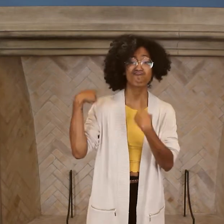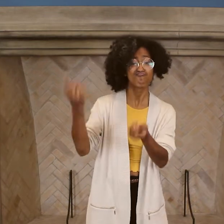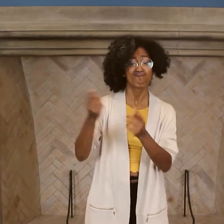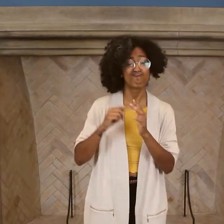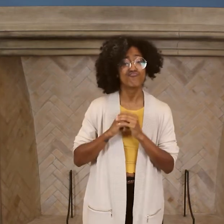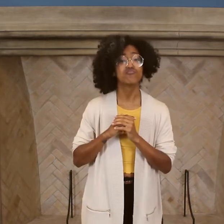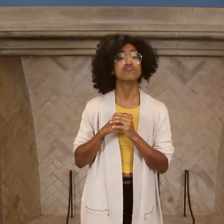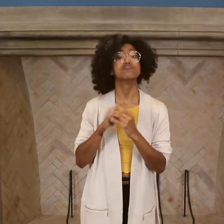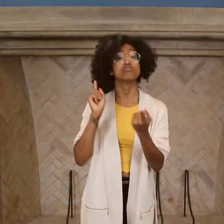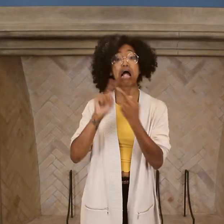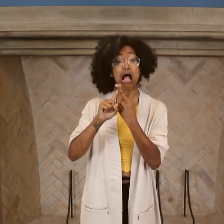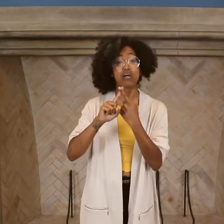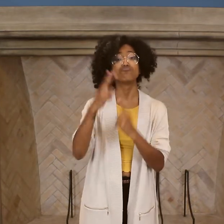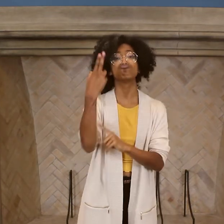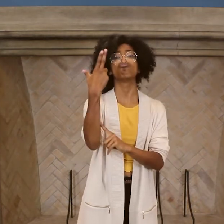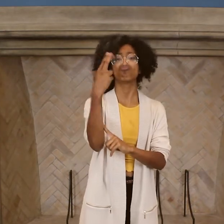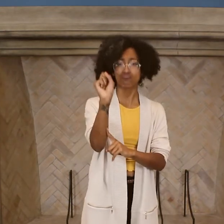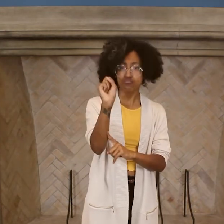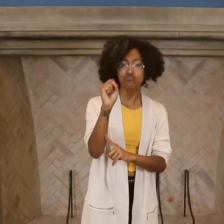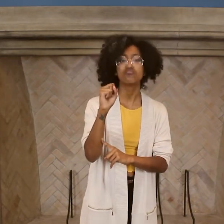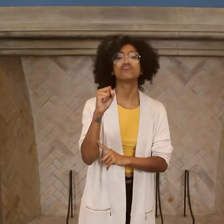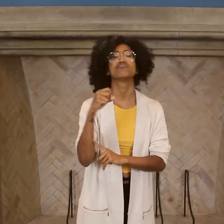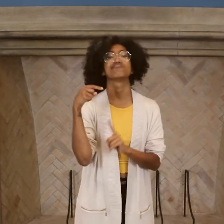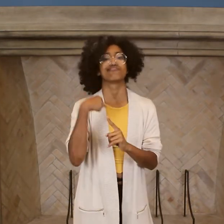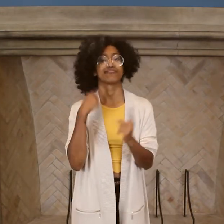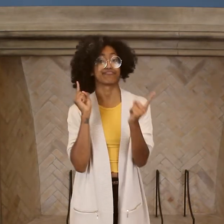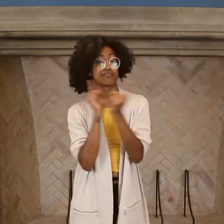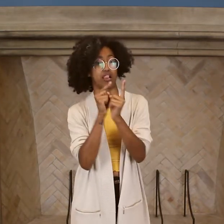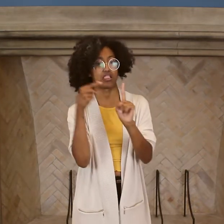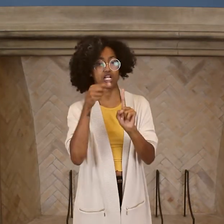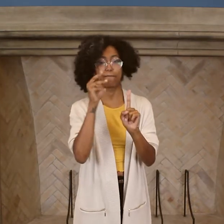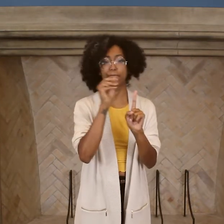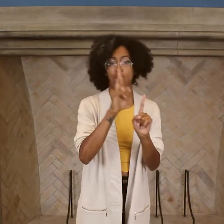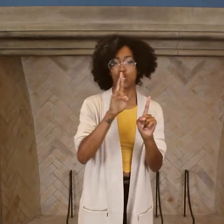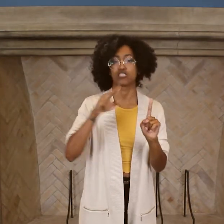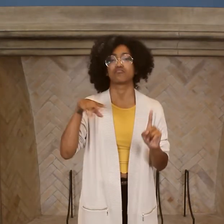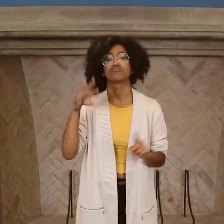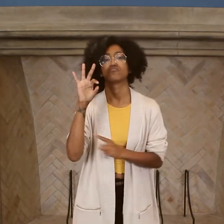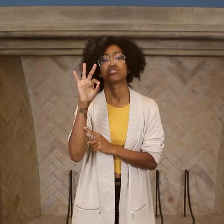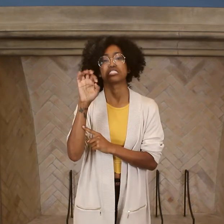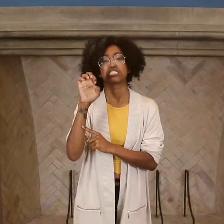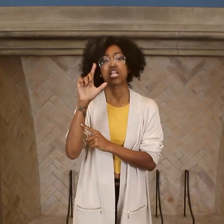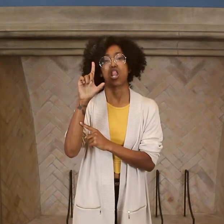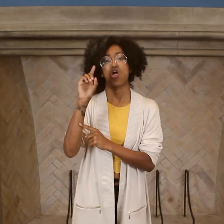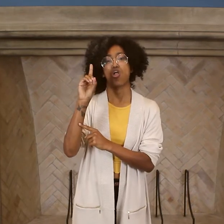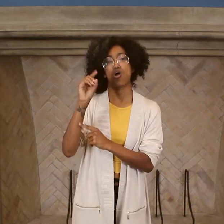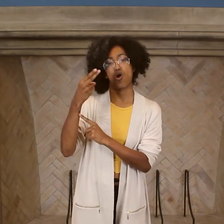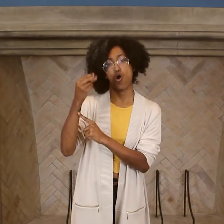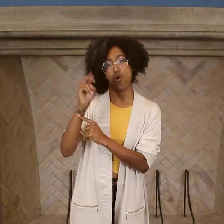I was mainstreamed in school until high school. I met Mr.